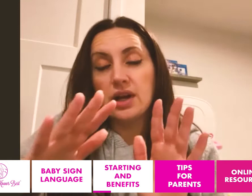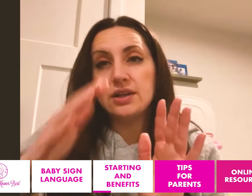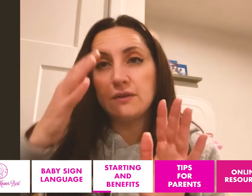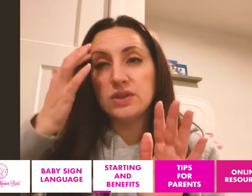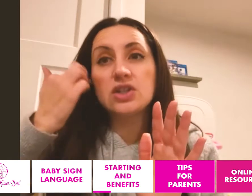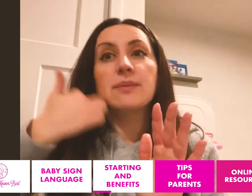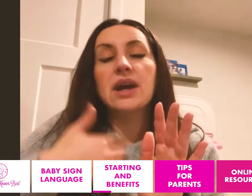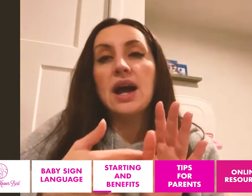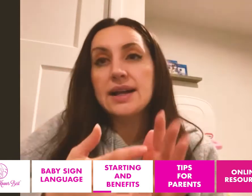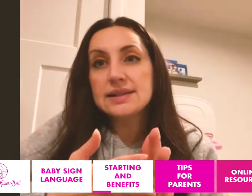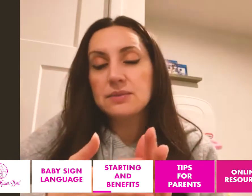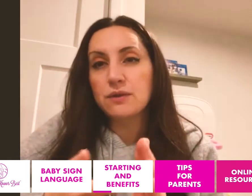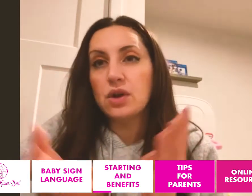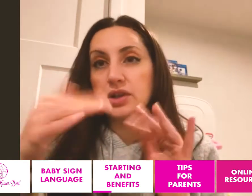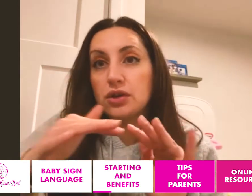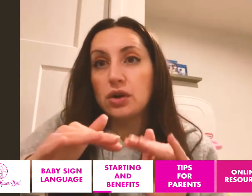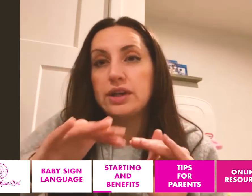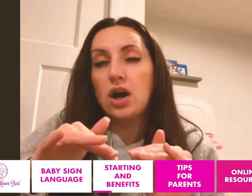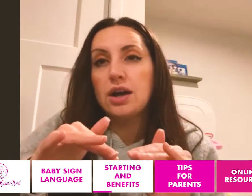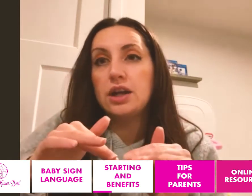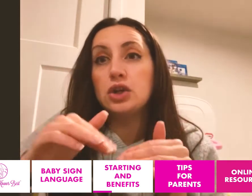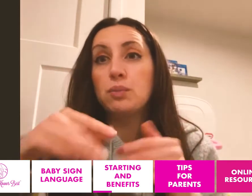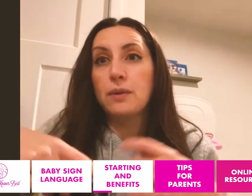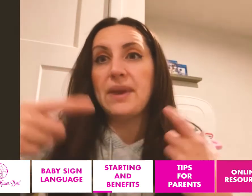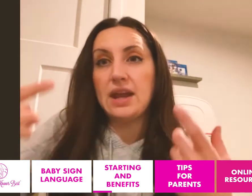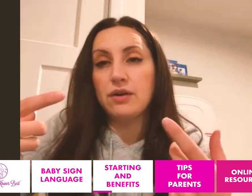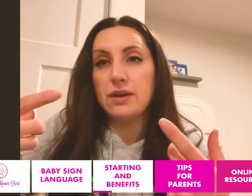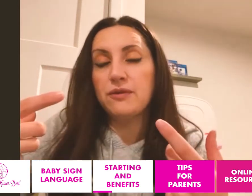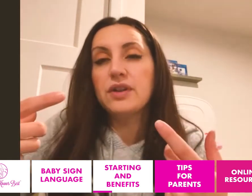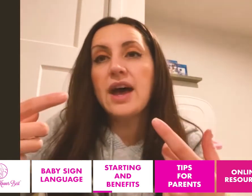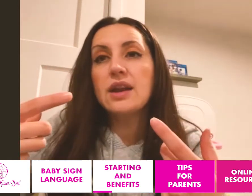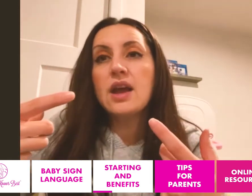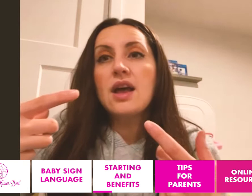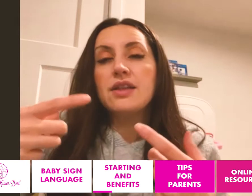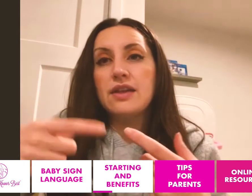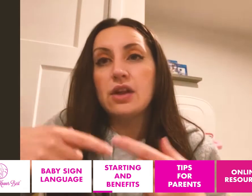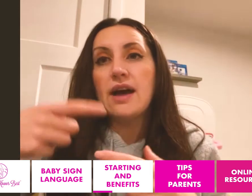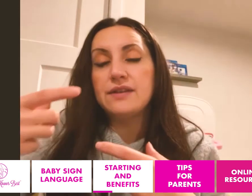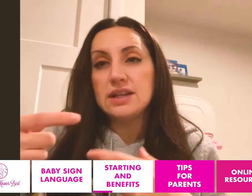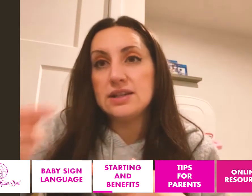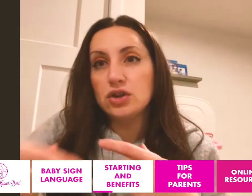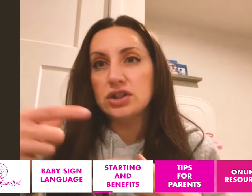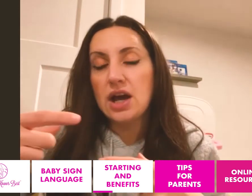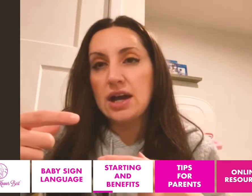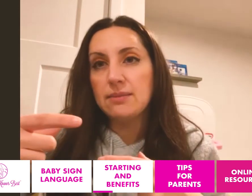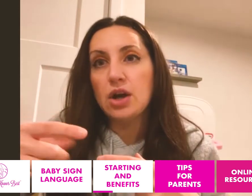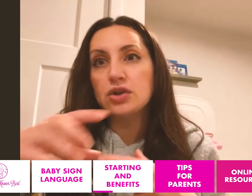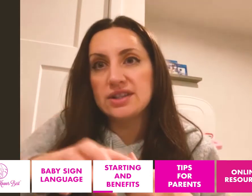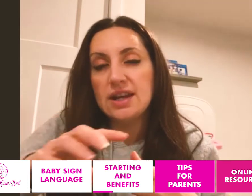and if you teach them the concept of all done early on and you prepare them for that, then they'll have an easier time understanding